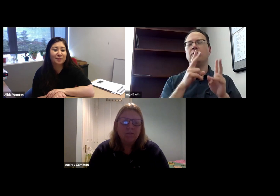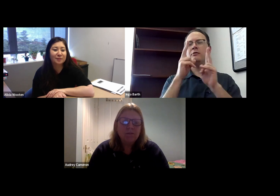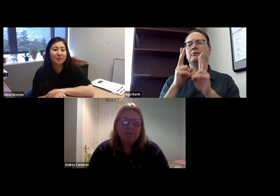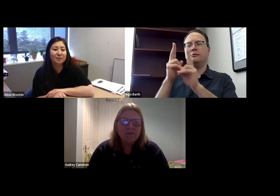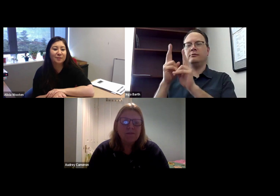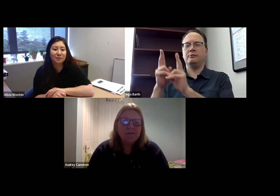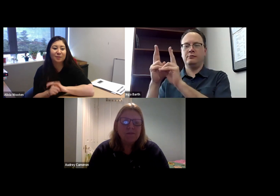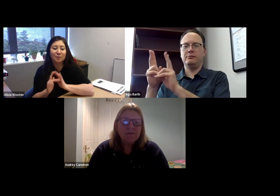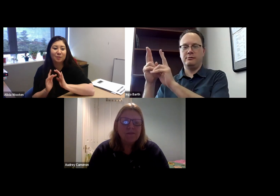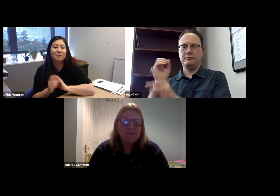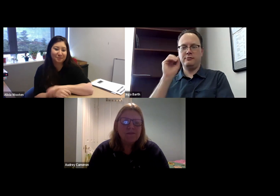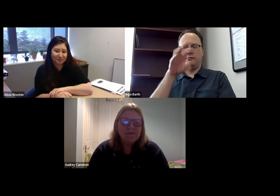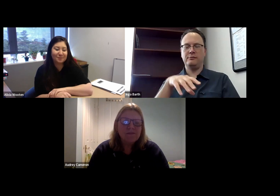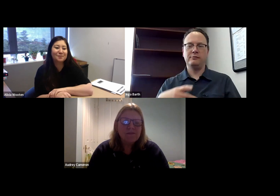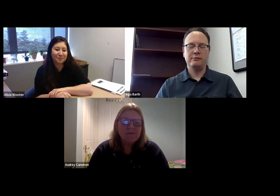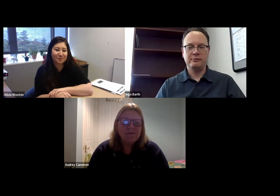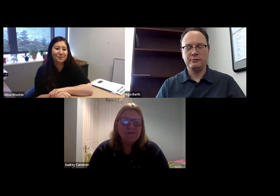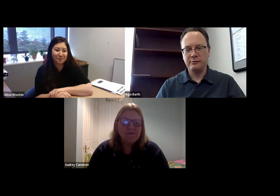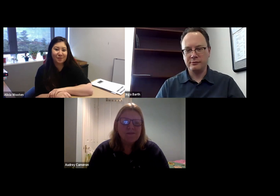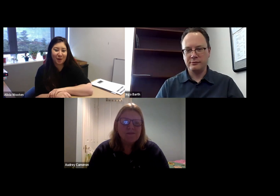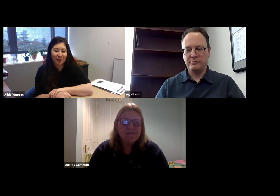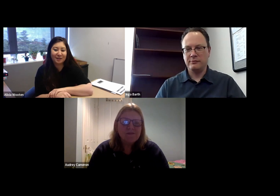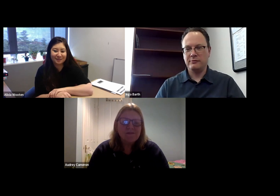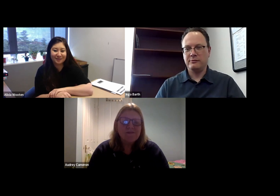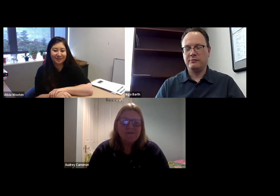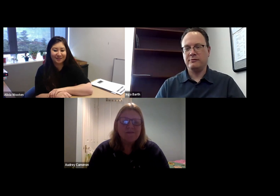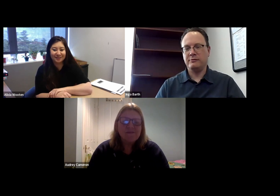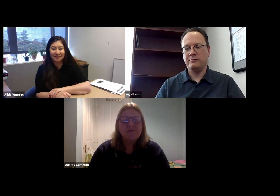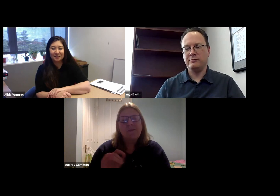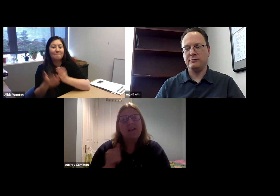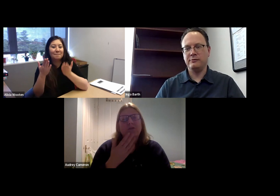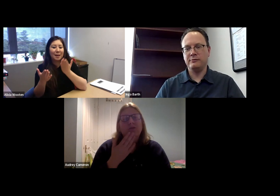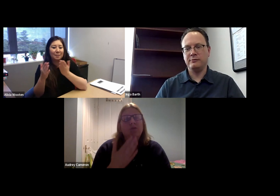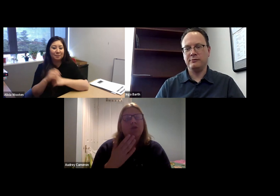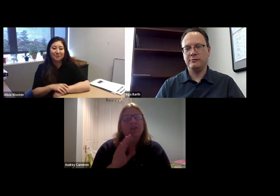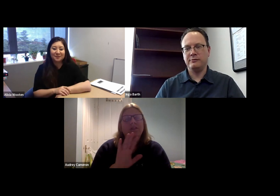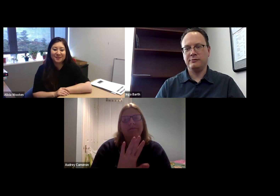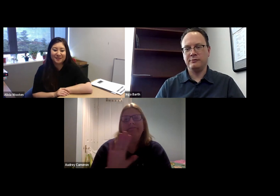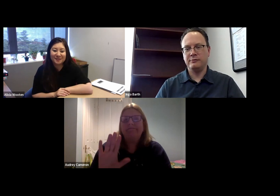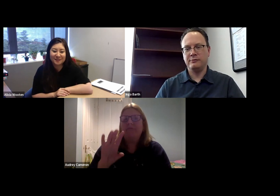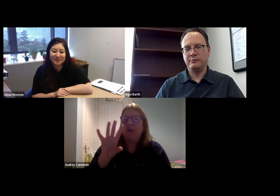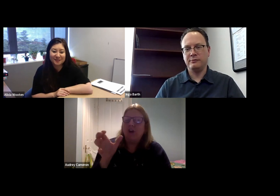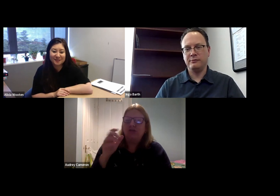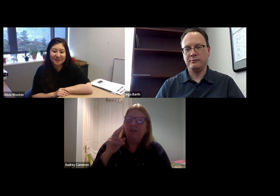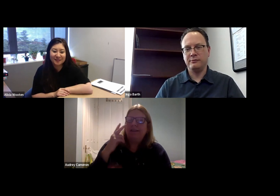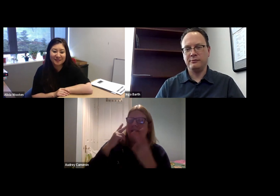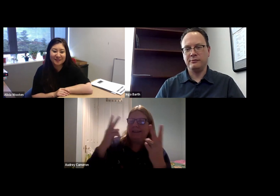We have on social media for my project, we do have some videos that we are editing and posting.